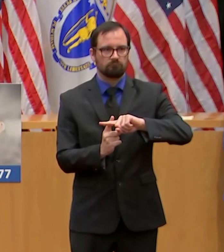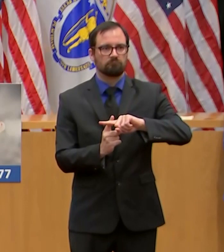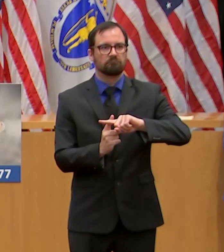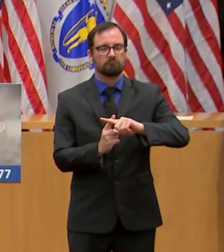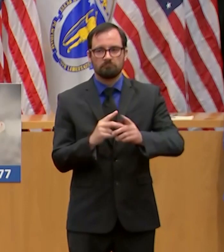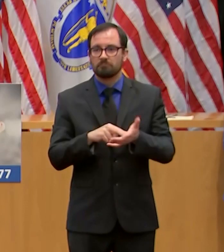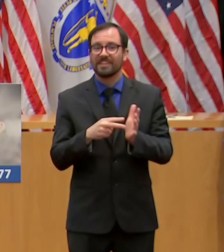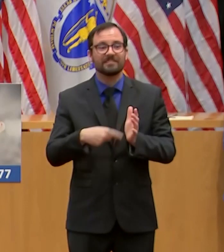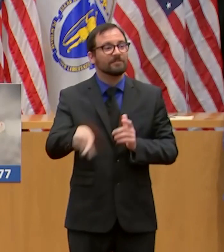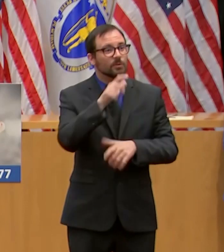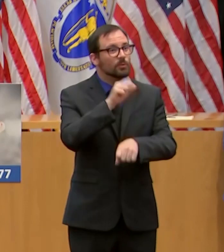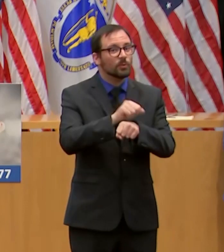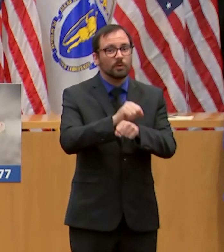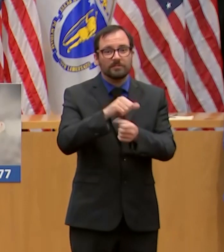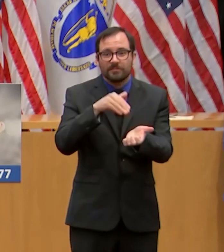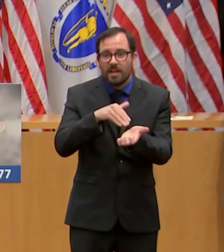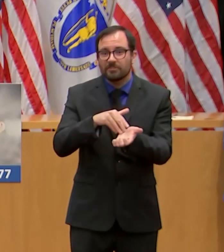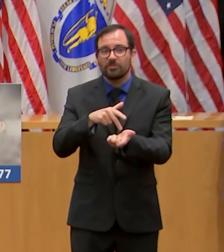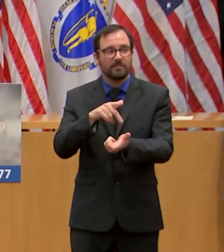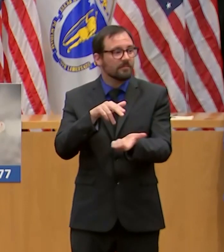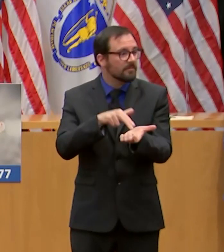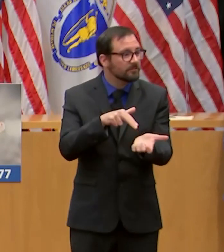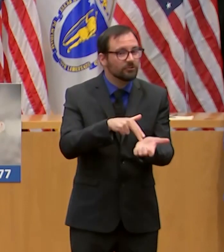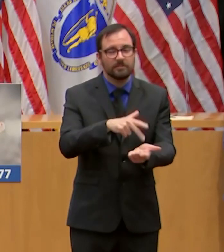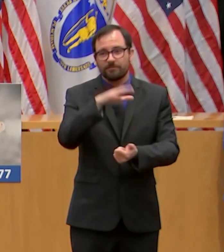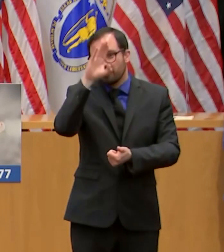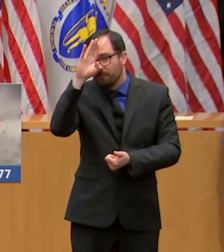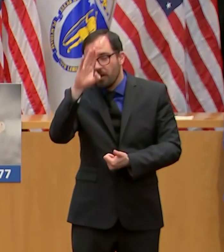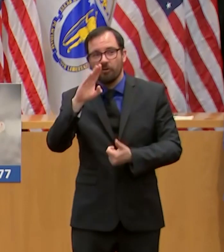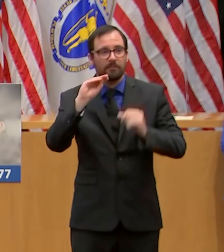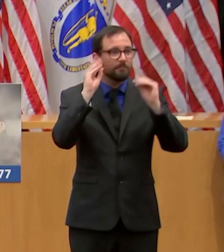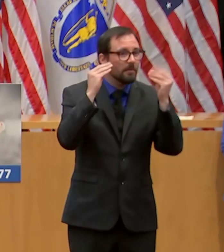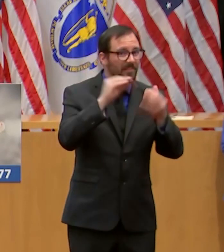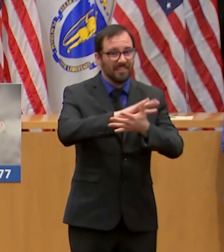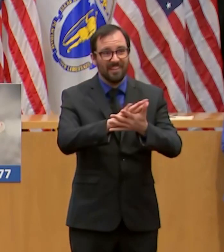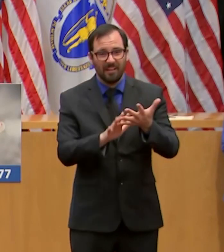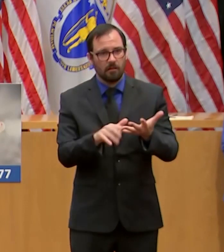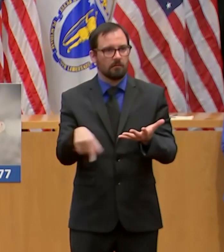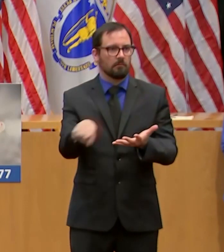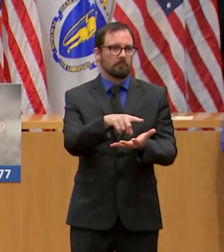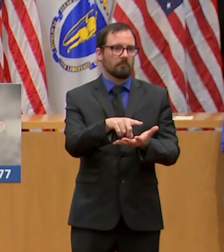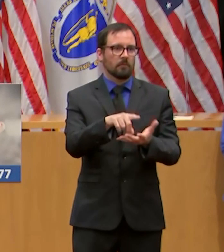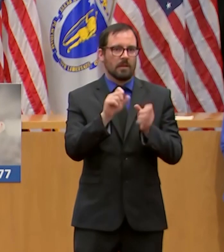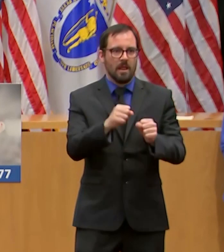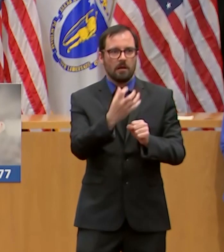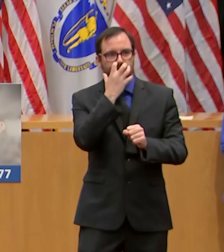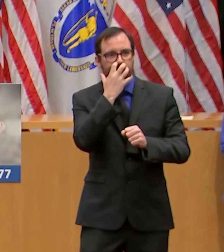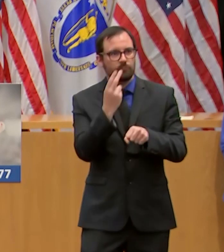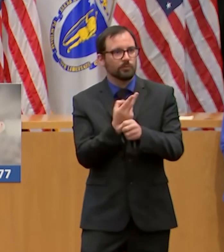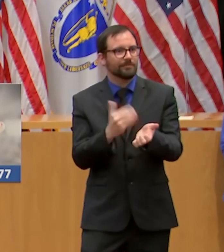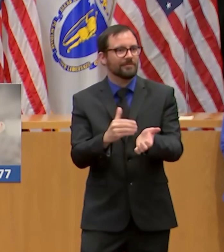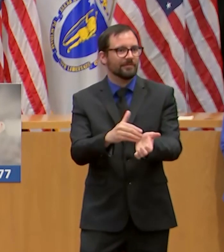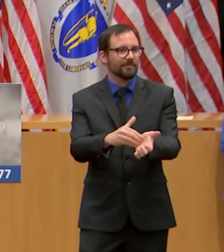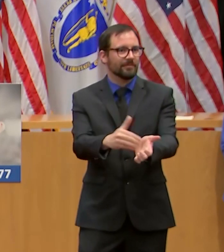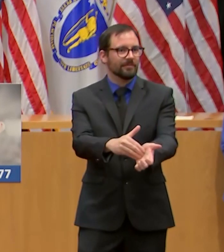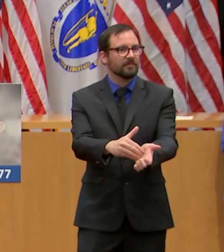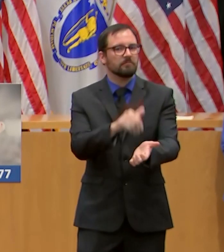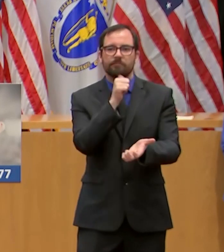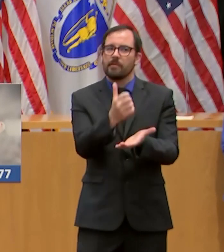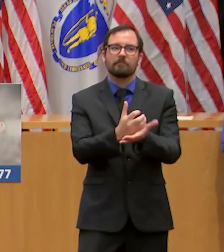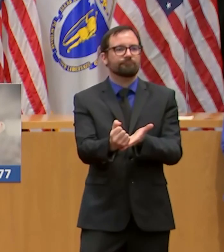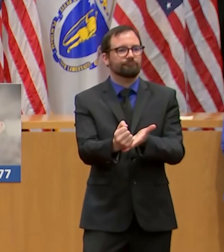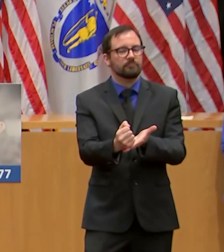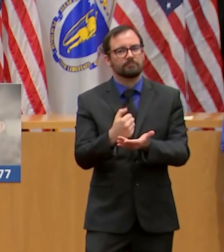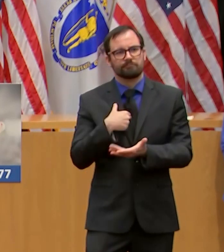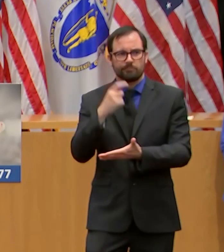responders. We're grateful for the support from the City of Somerville for their efforts to make this happen. The machine will keep more masks in